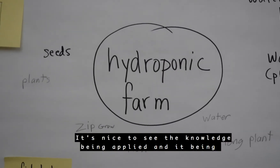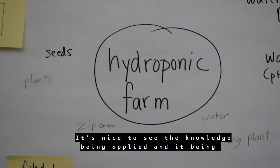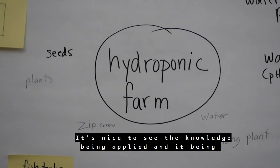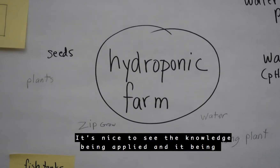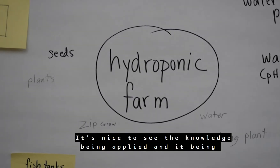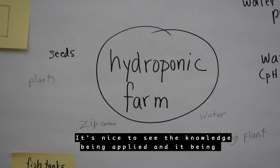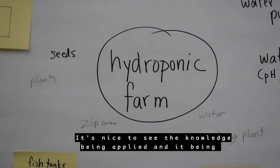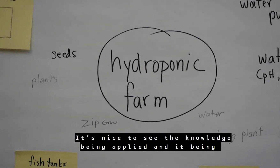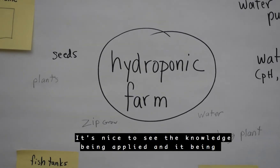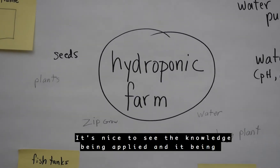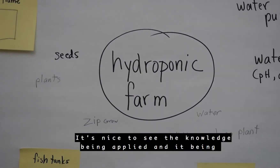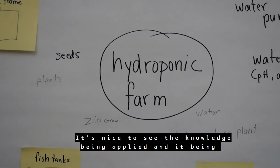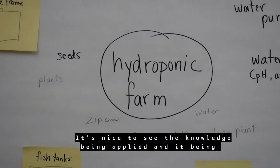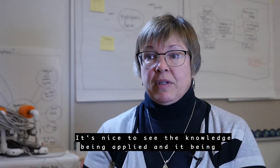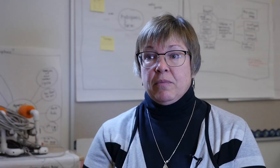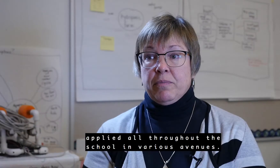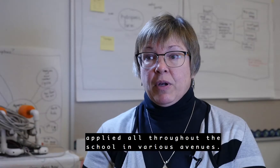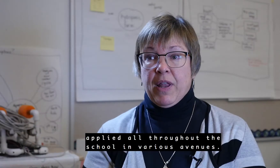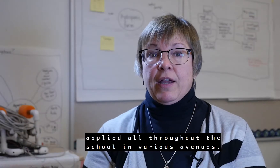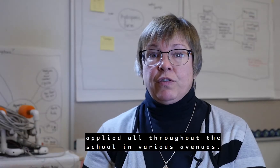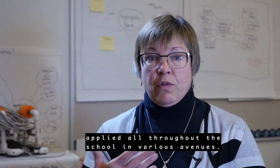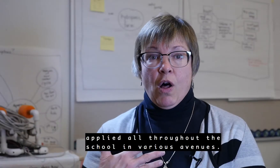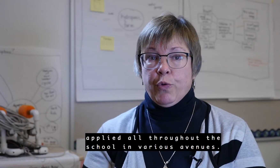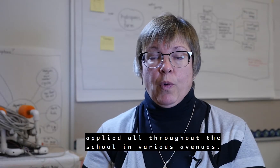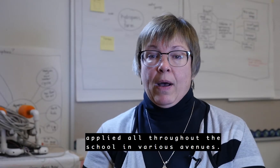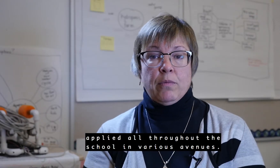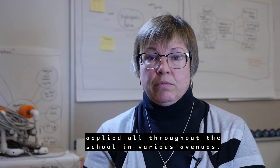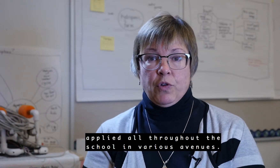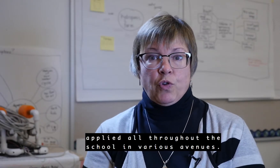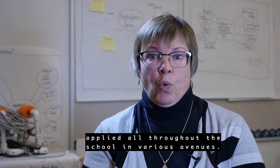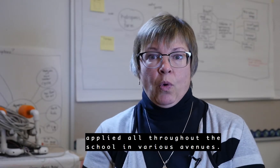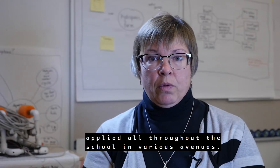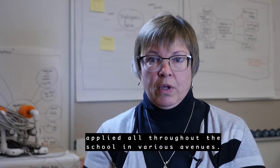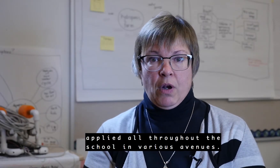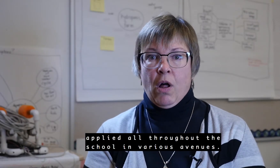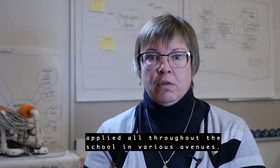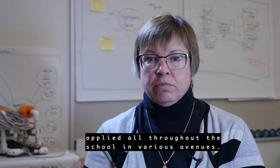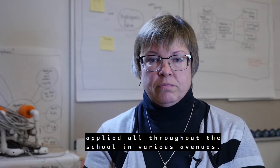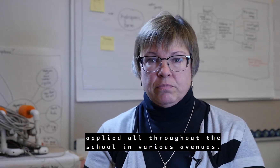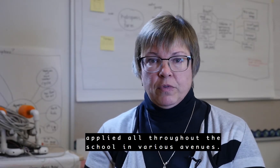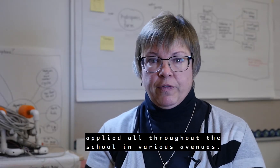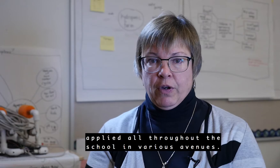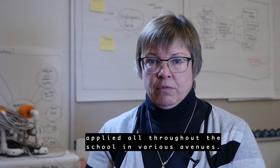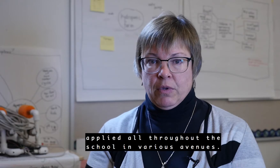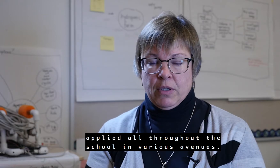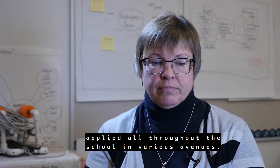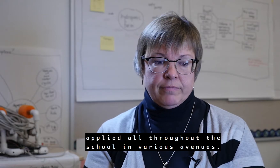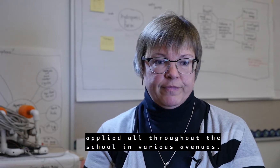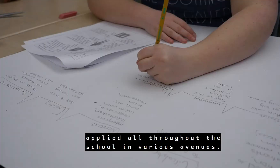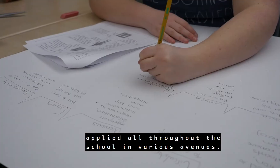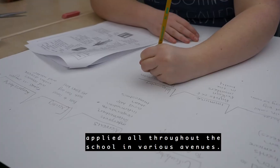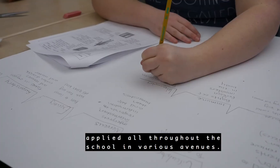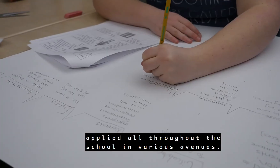it being applied all throughout the school and all of their various avenues.